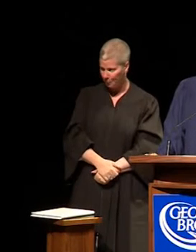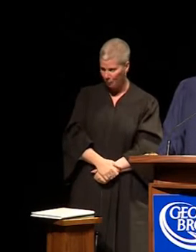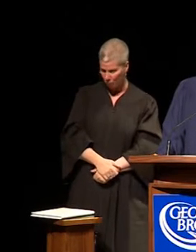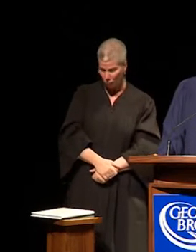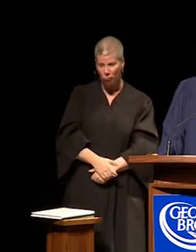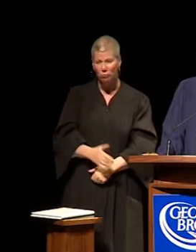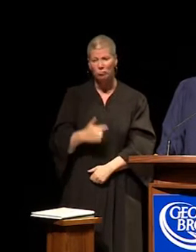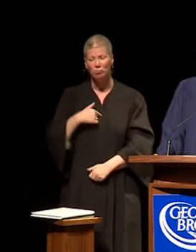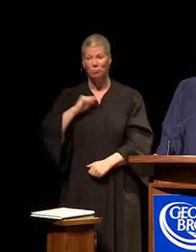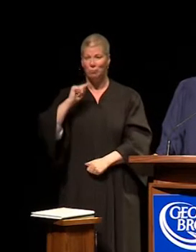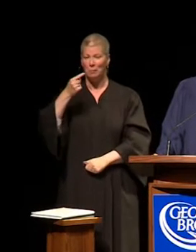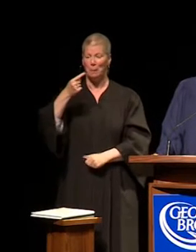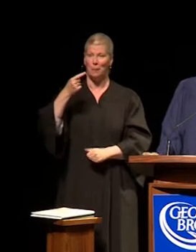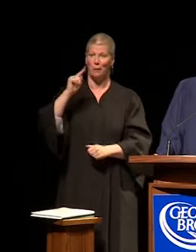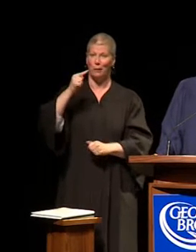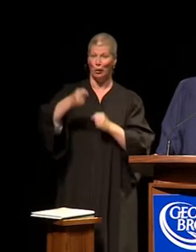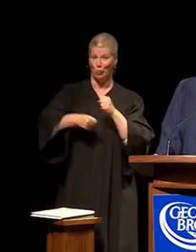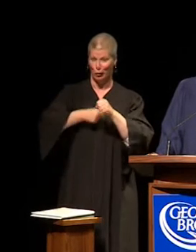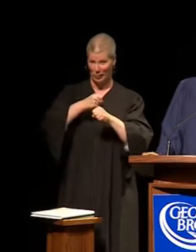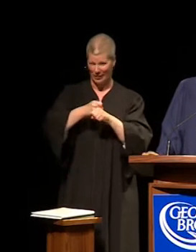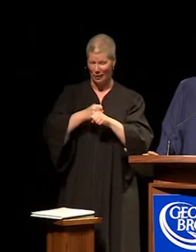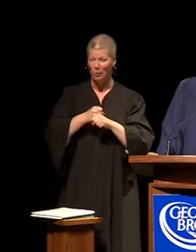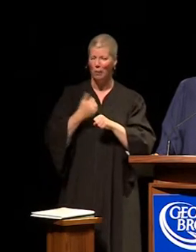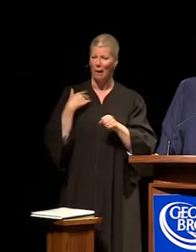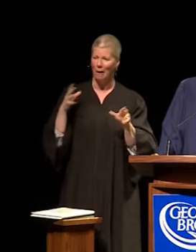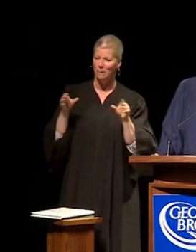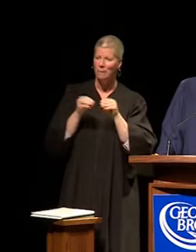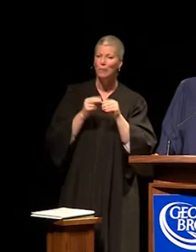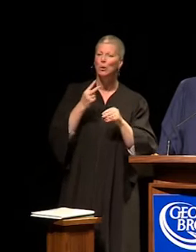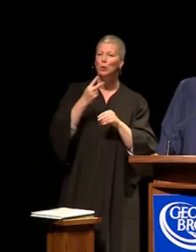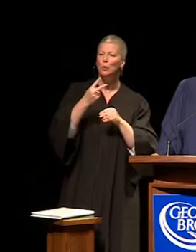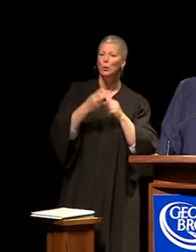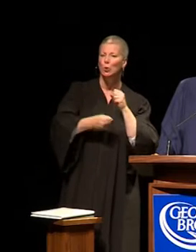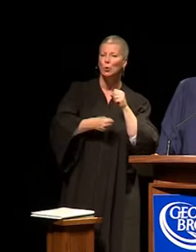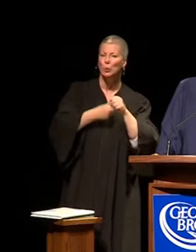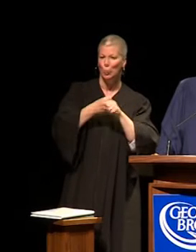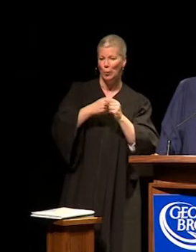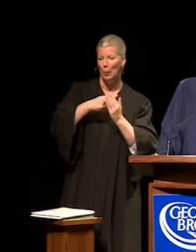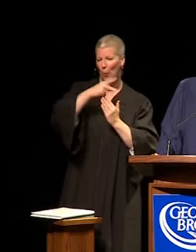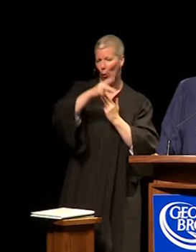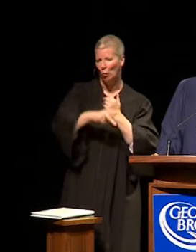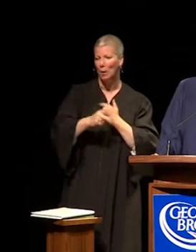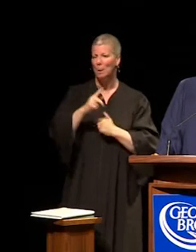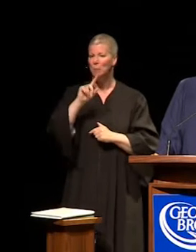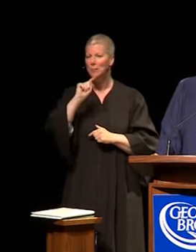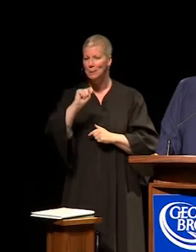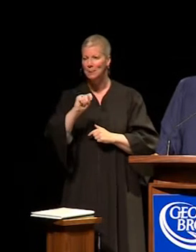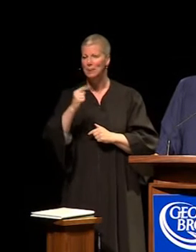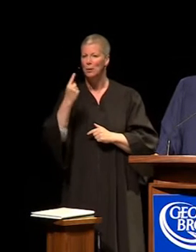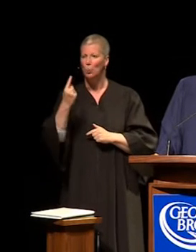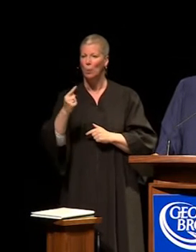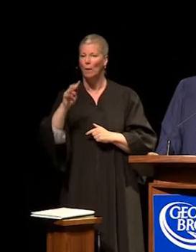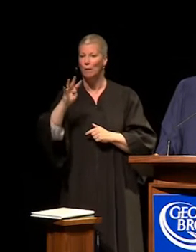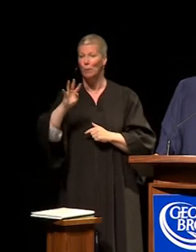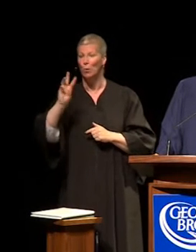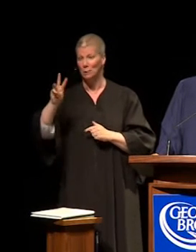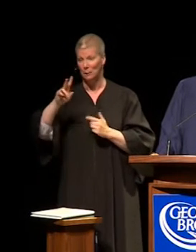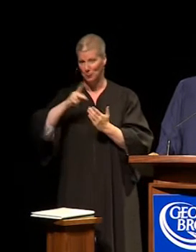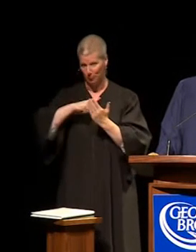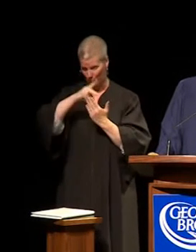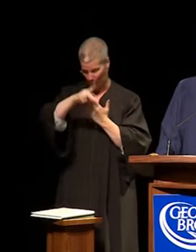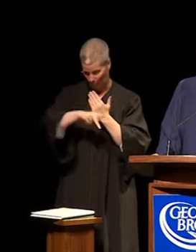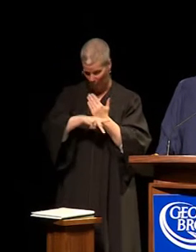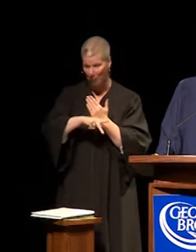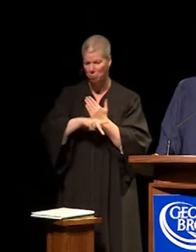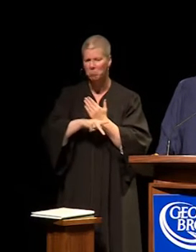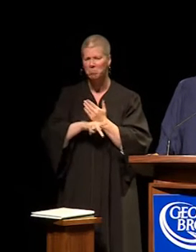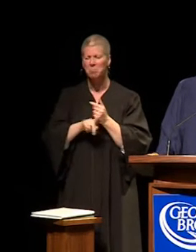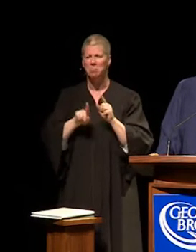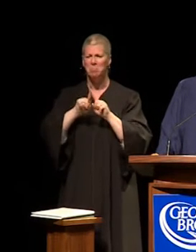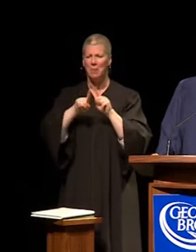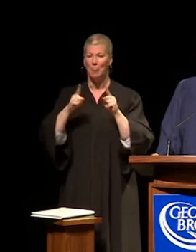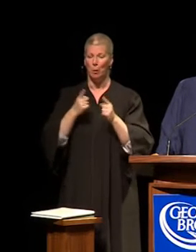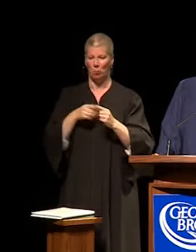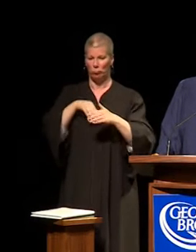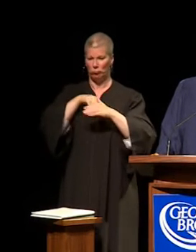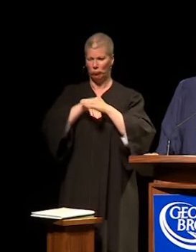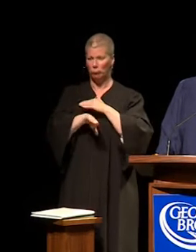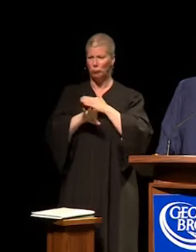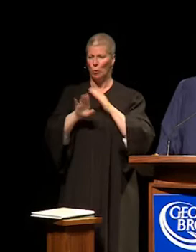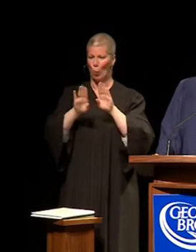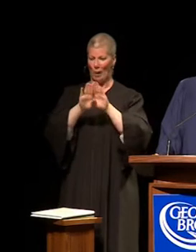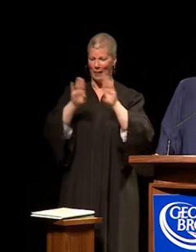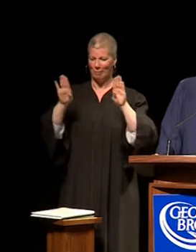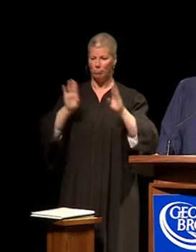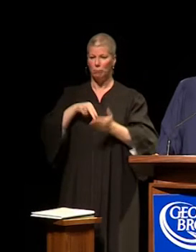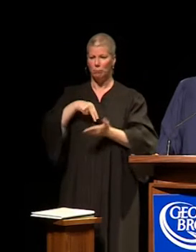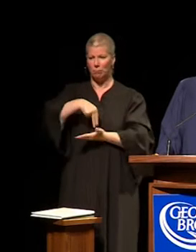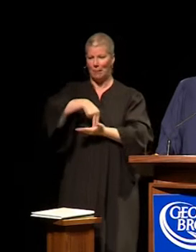During my first year in the two-year T146 technician program, I was in the elevator about to go from the